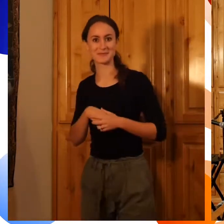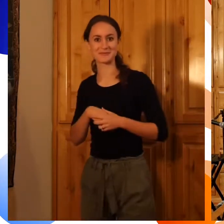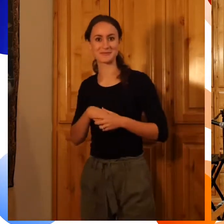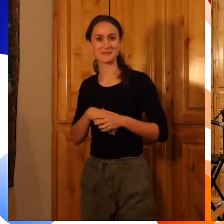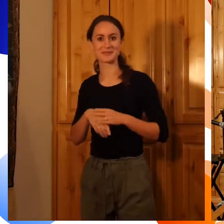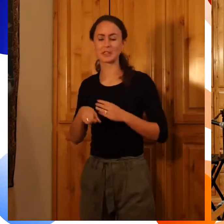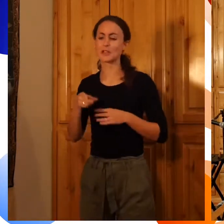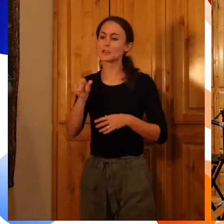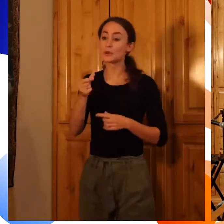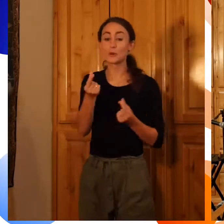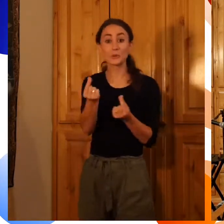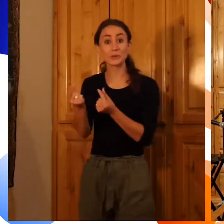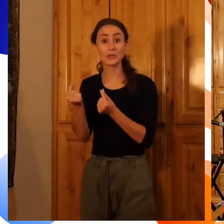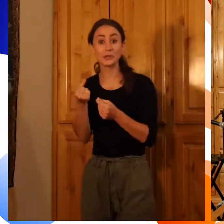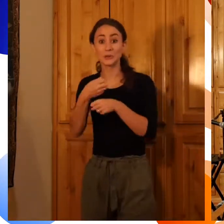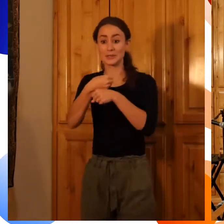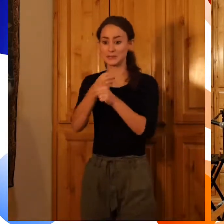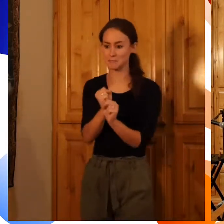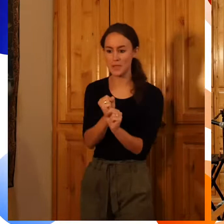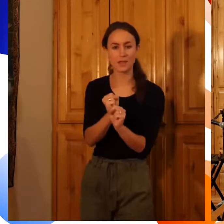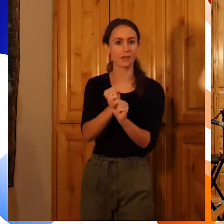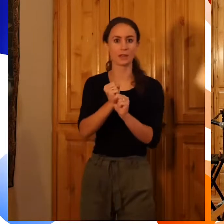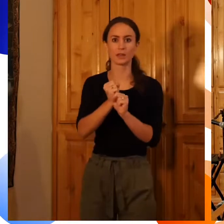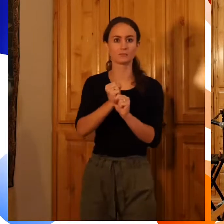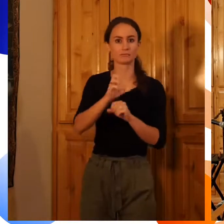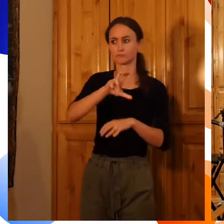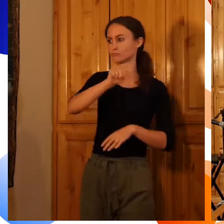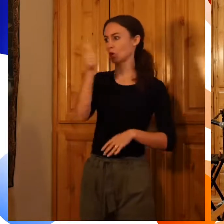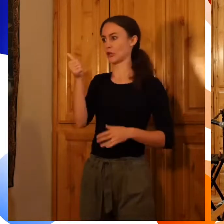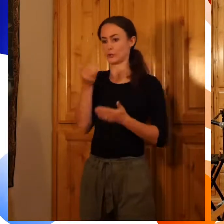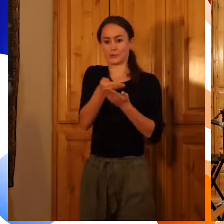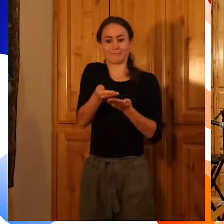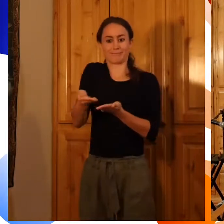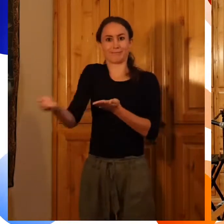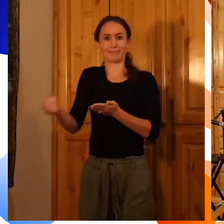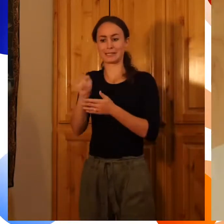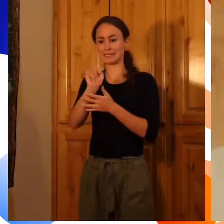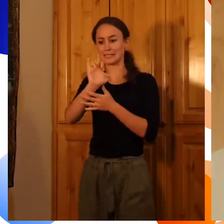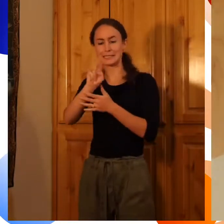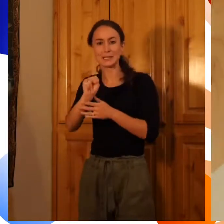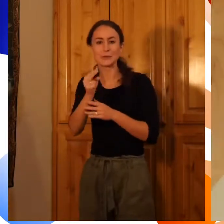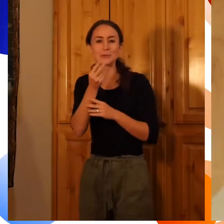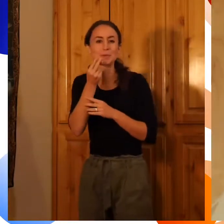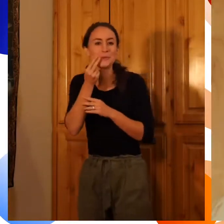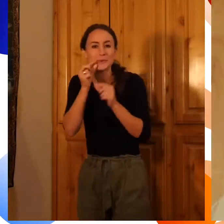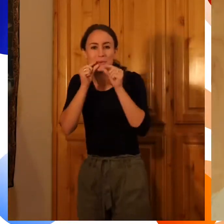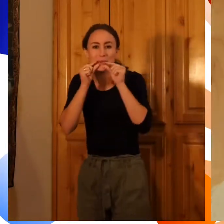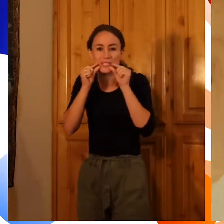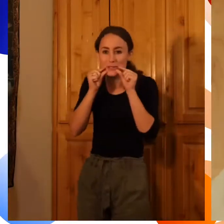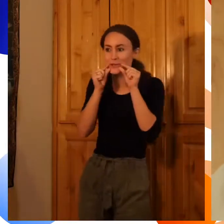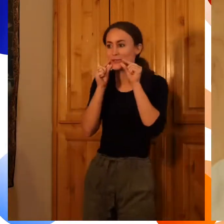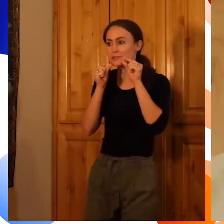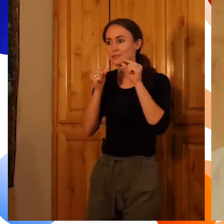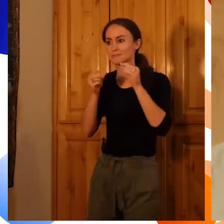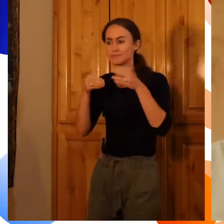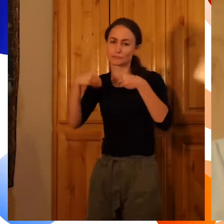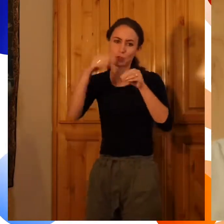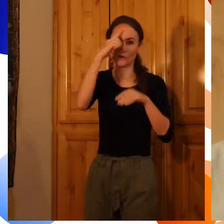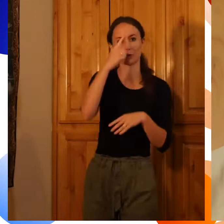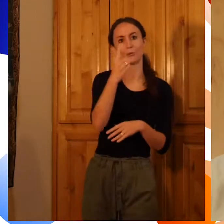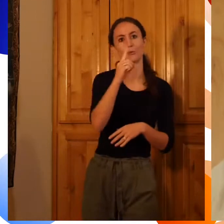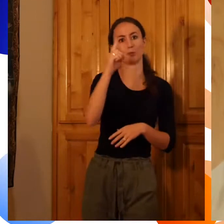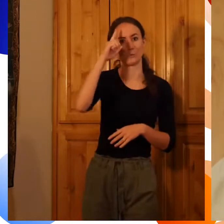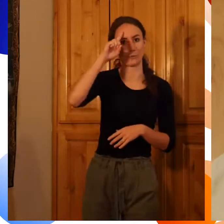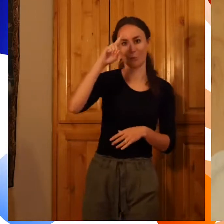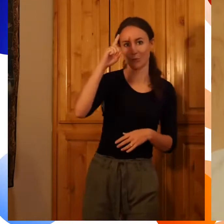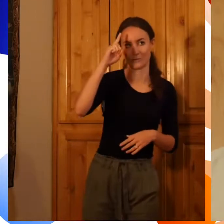whistles out of tin and would sell them to the villagers for just a penny whistle, thus, or a tin whistle, as it